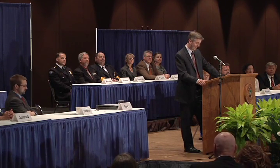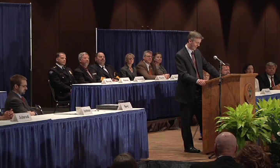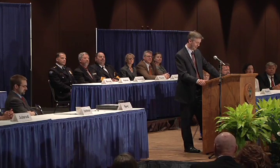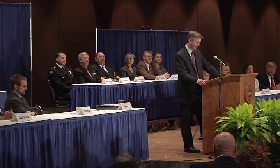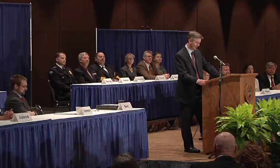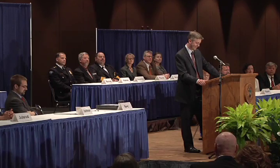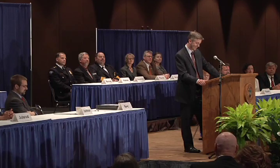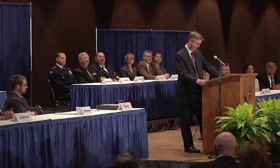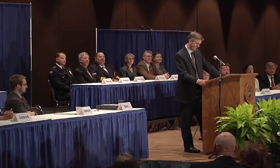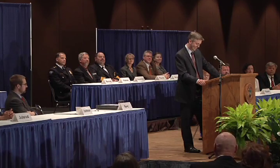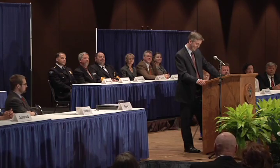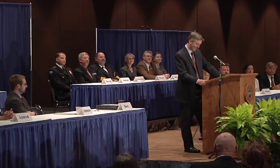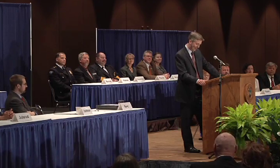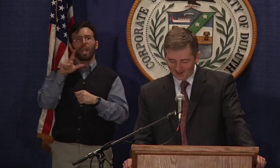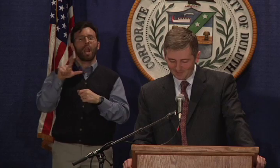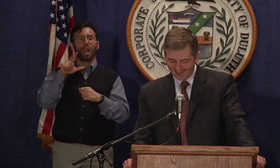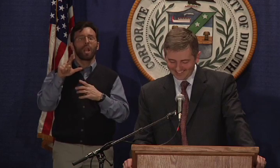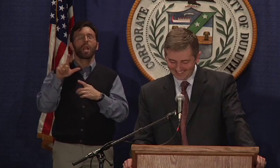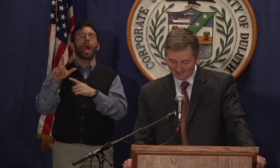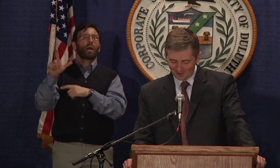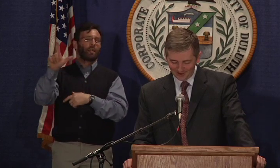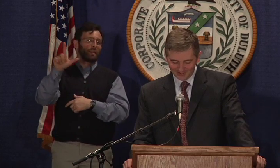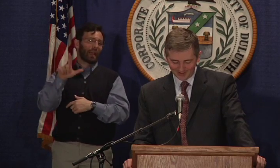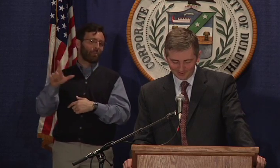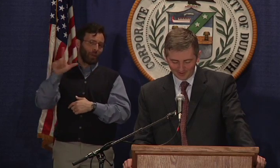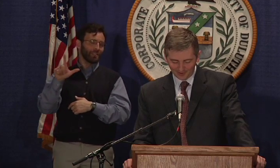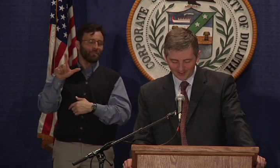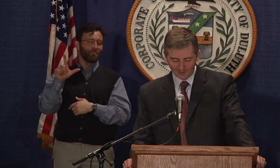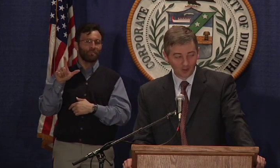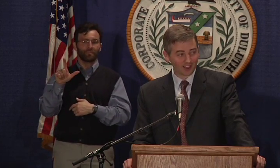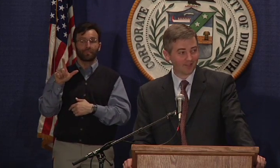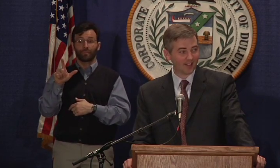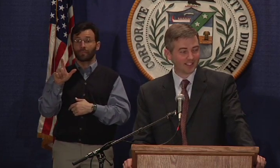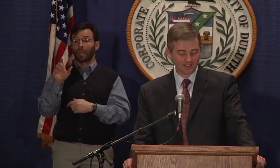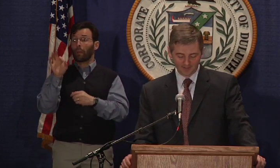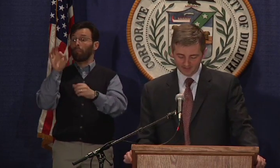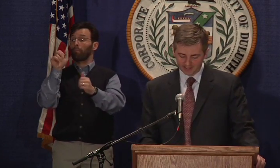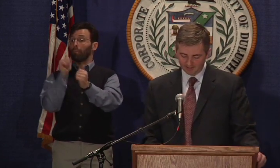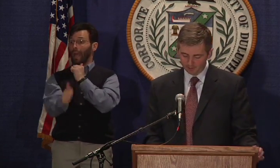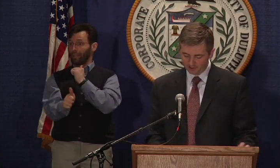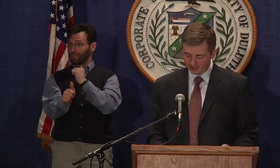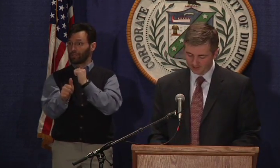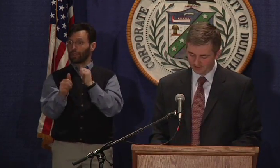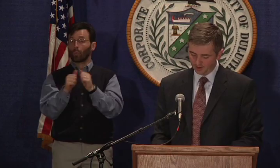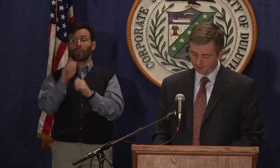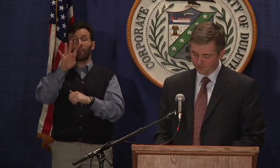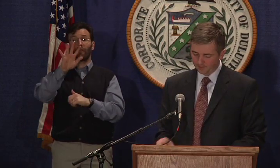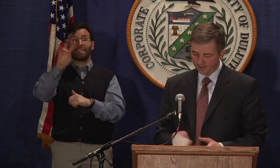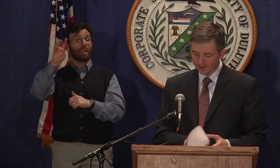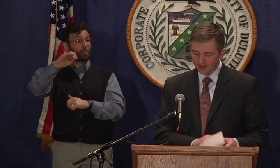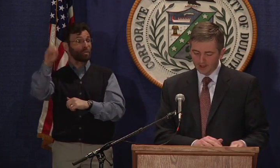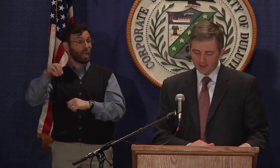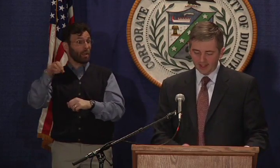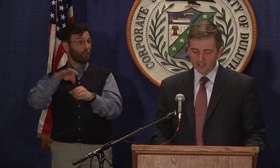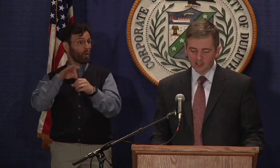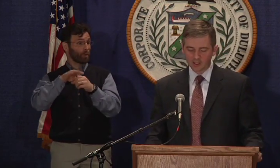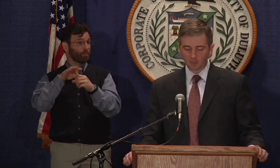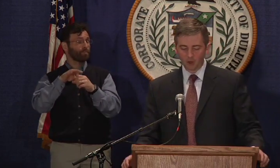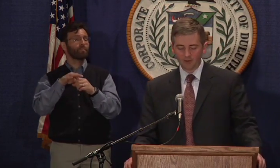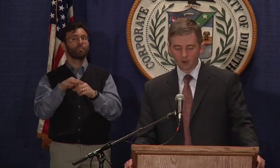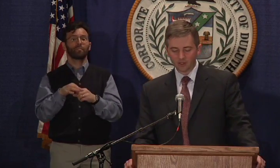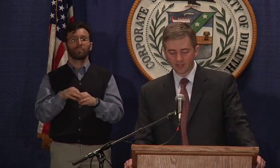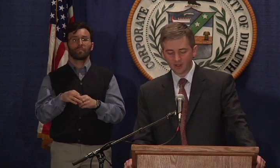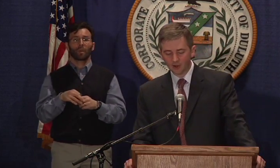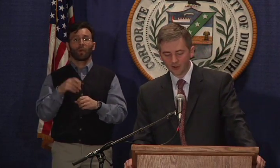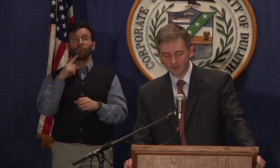libraries by passing the Parks Fund referendum with a convincing 57% of the vote. Thanks to the